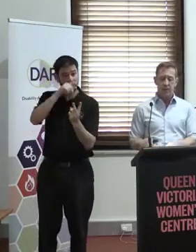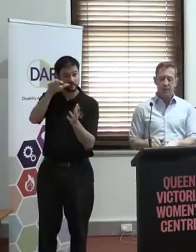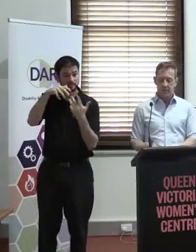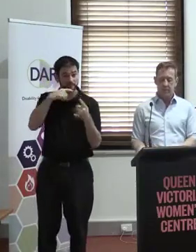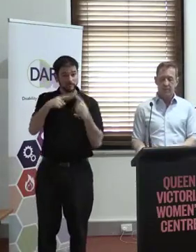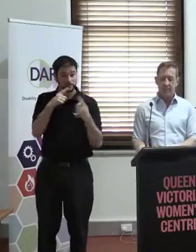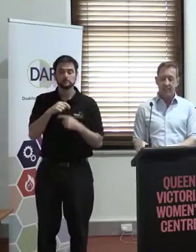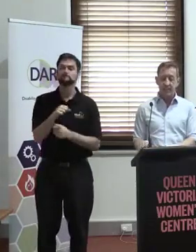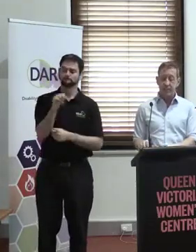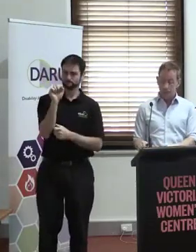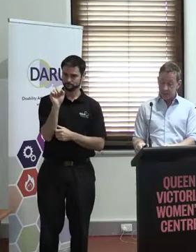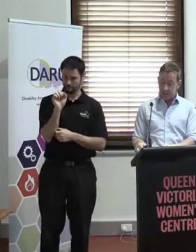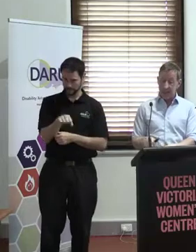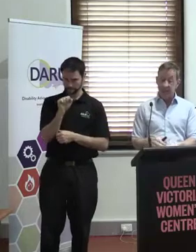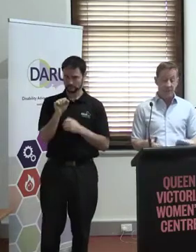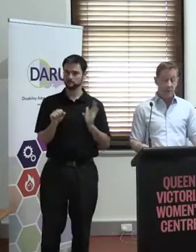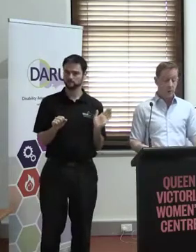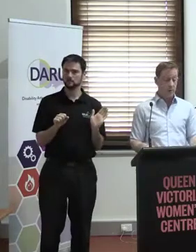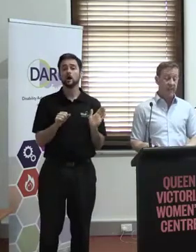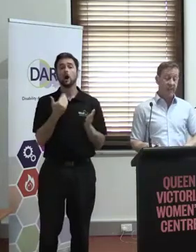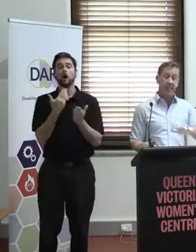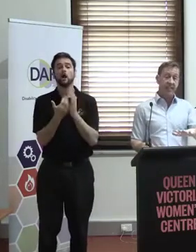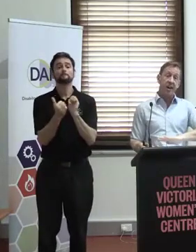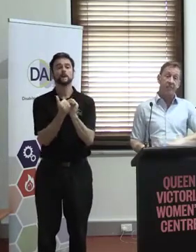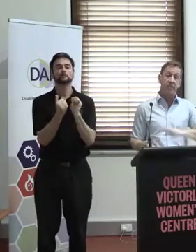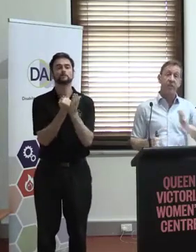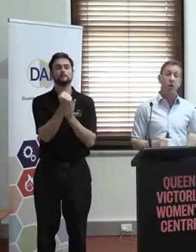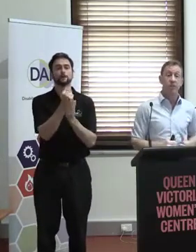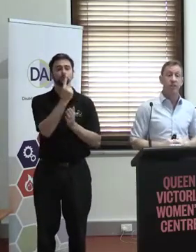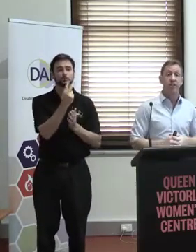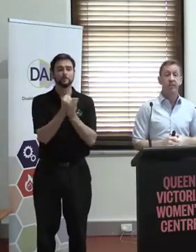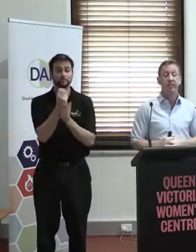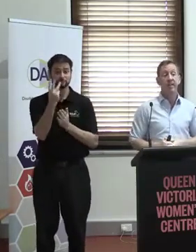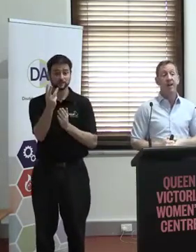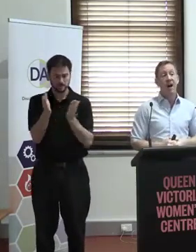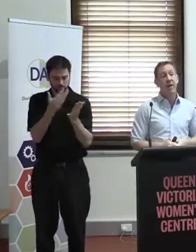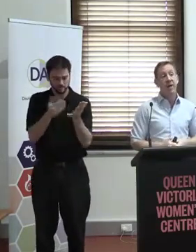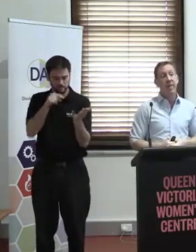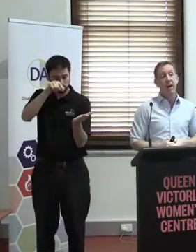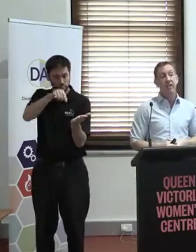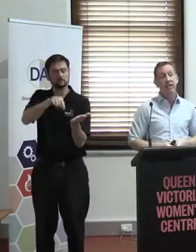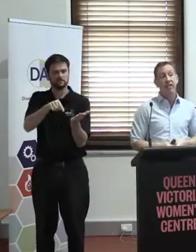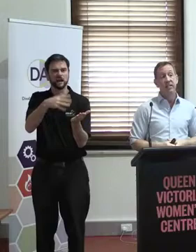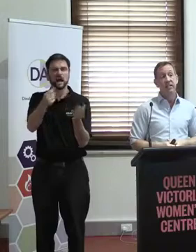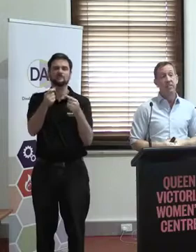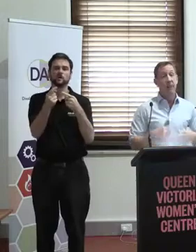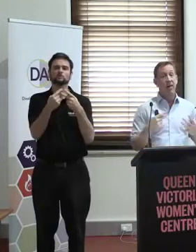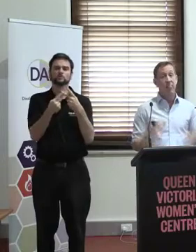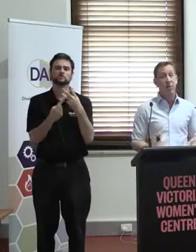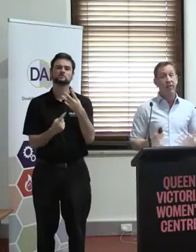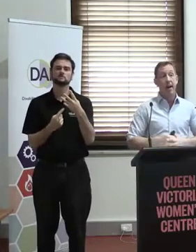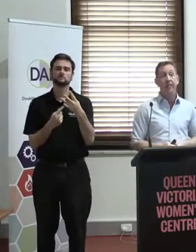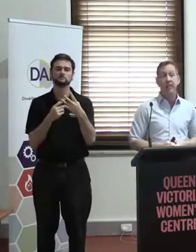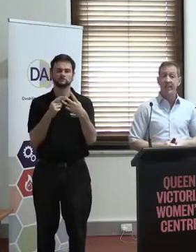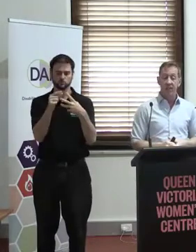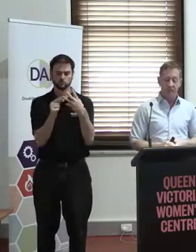on pages 2 and 3 of the report we've actually set out some of the options that we're suggesting, but